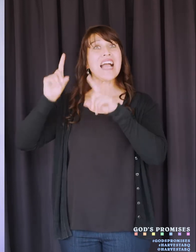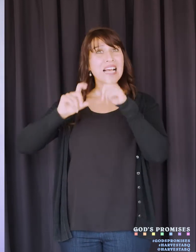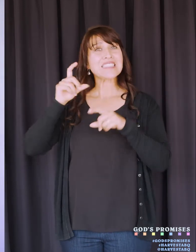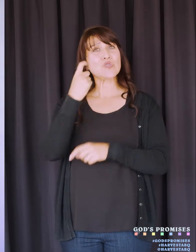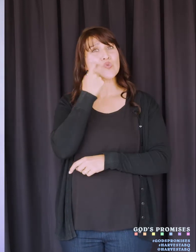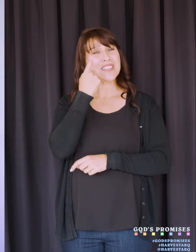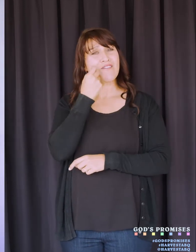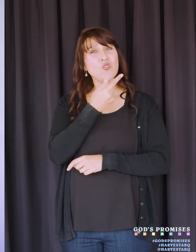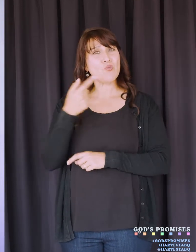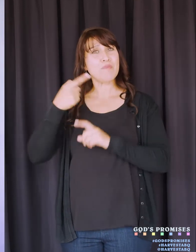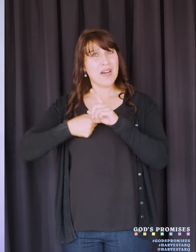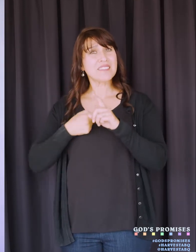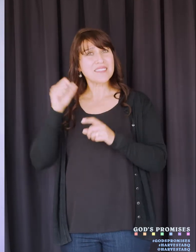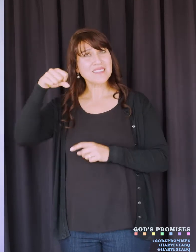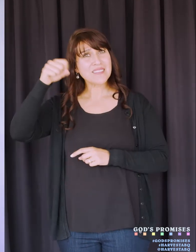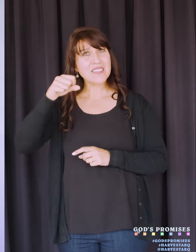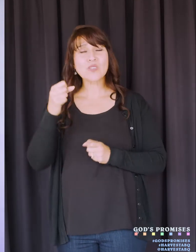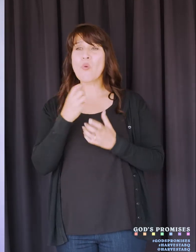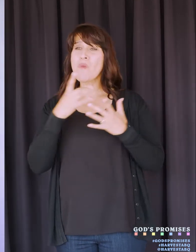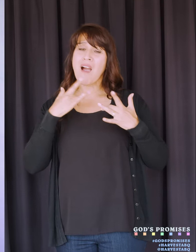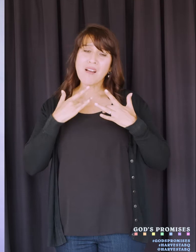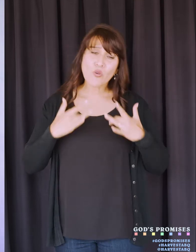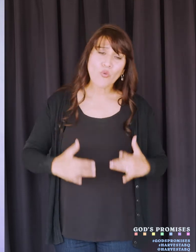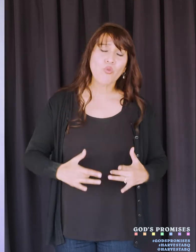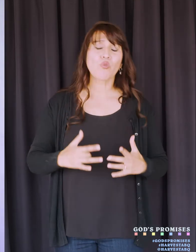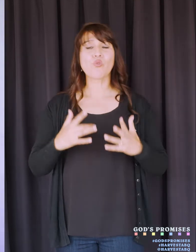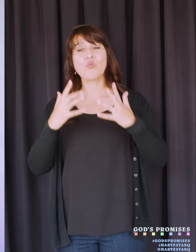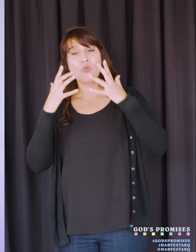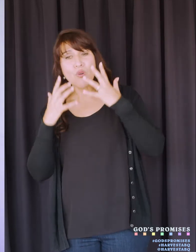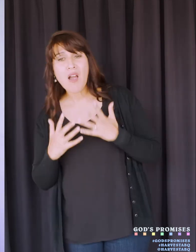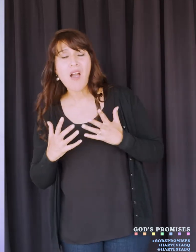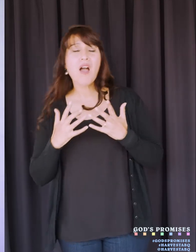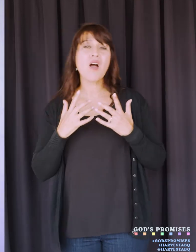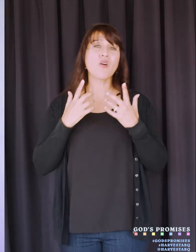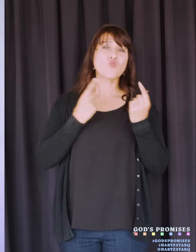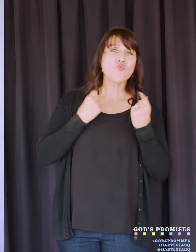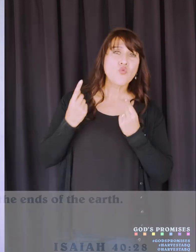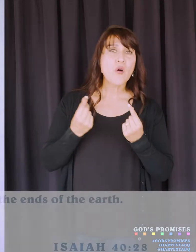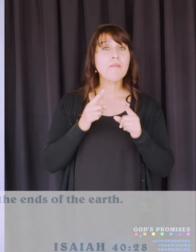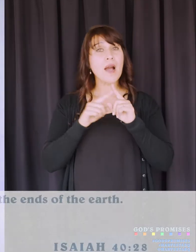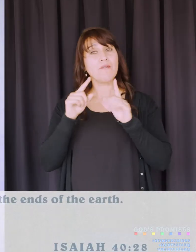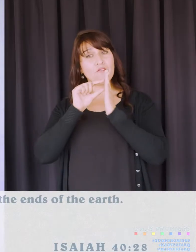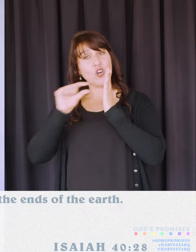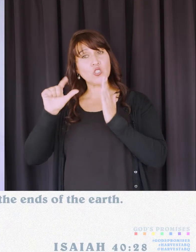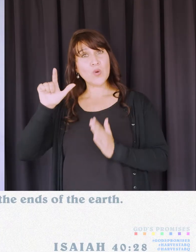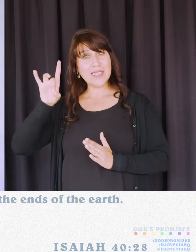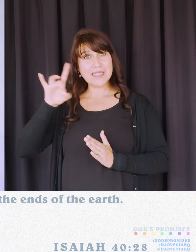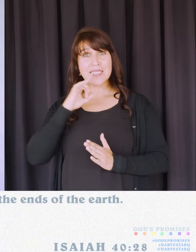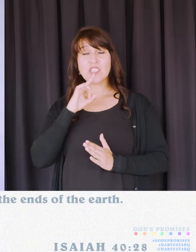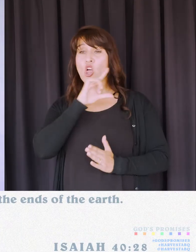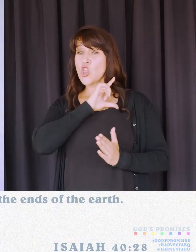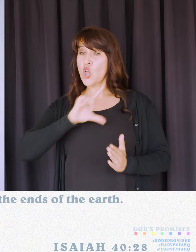the last couple of months. There's so much discouragement and desperation. And verse 28 says this, the Lord is